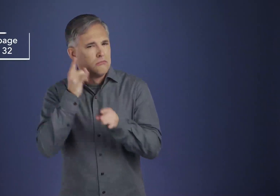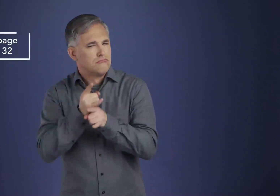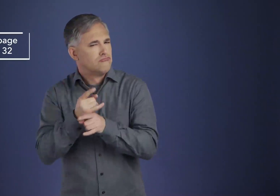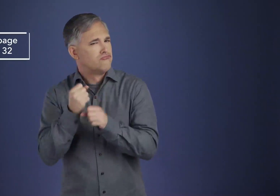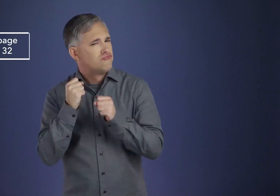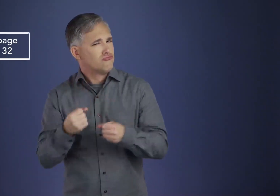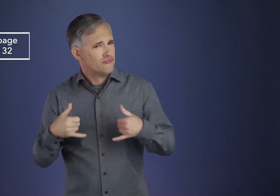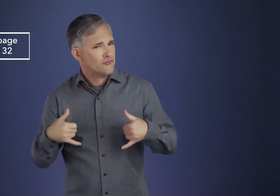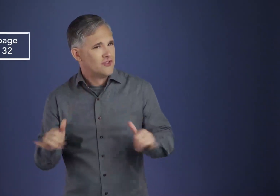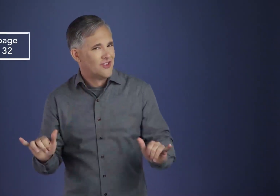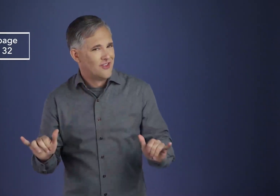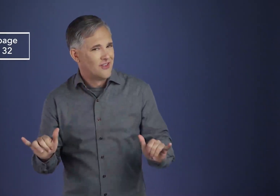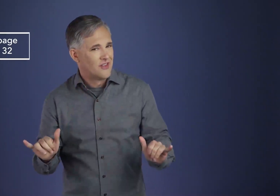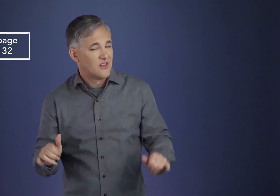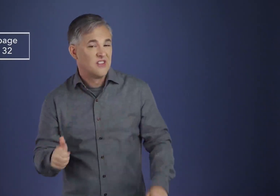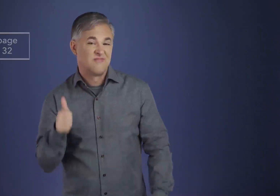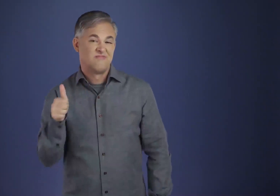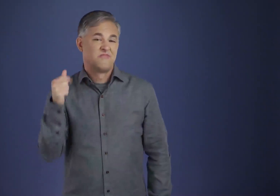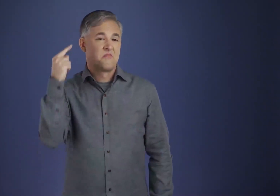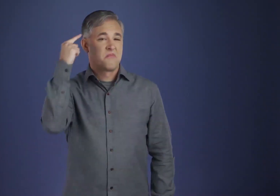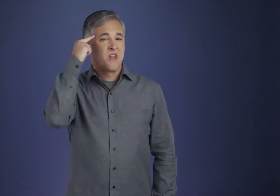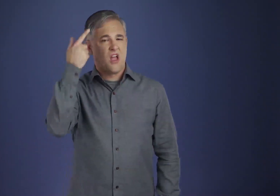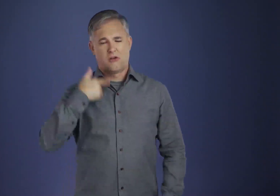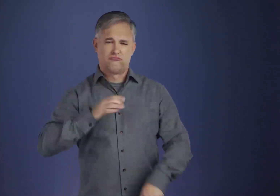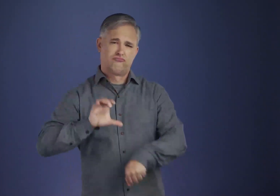devout. His religious observance is scrupulous.